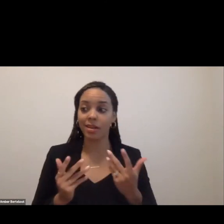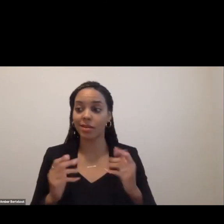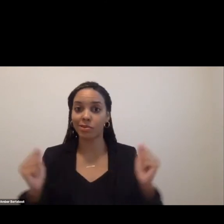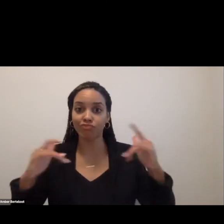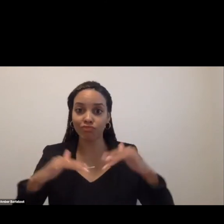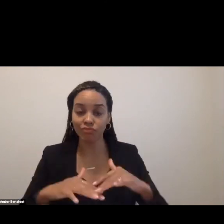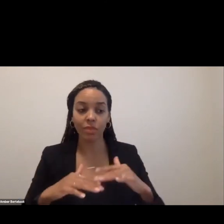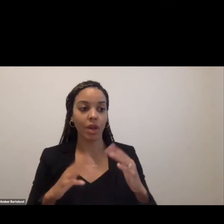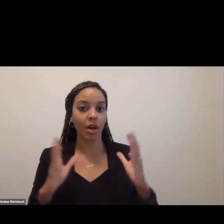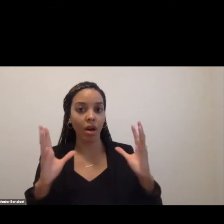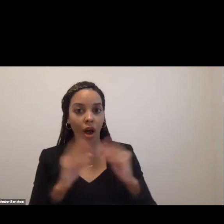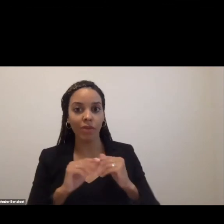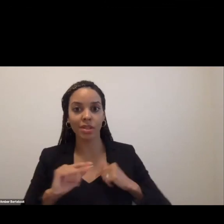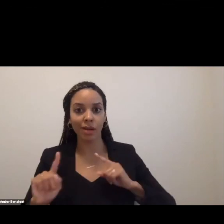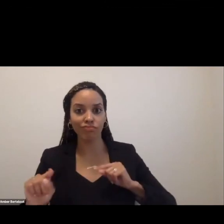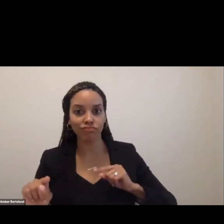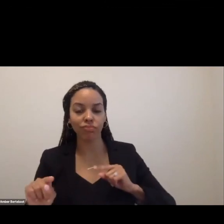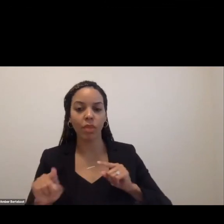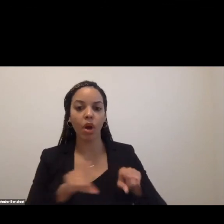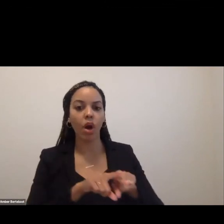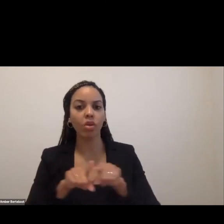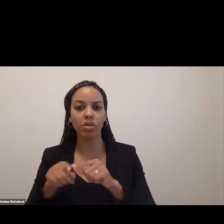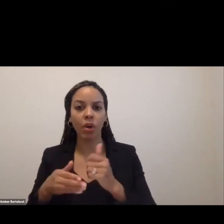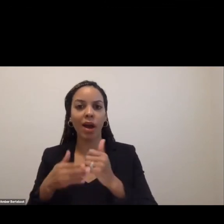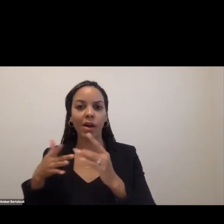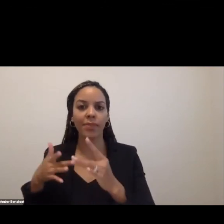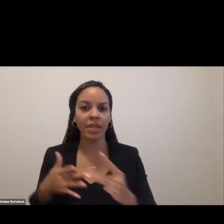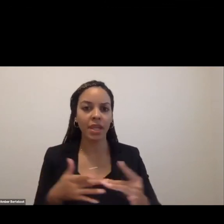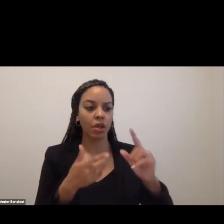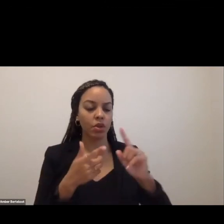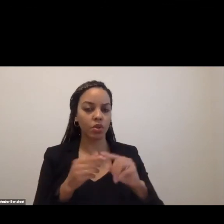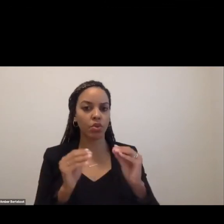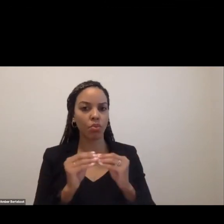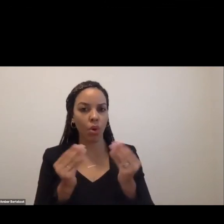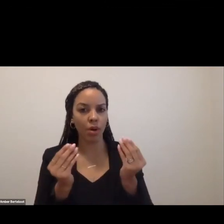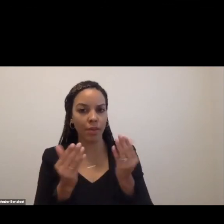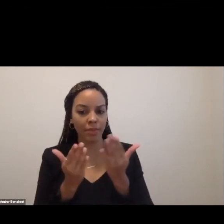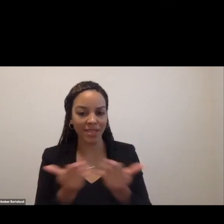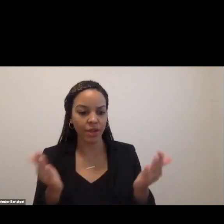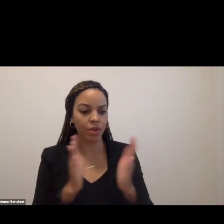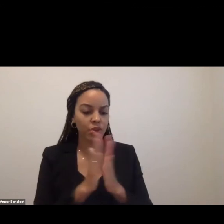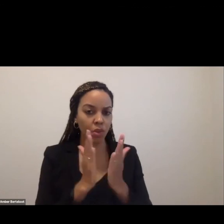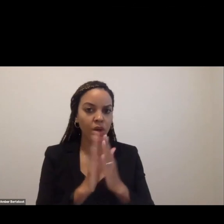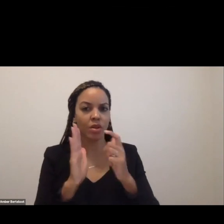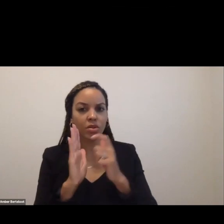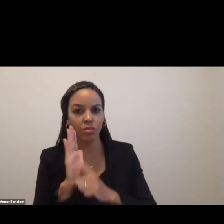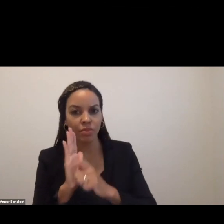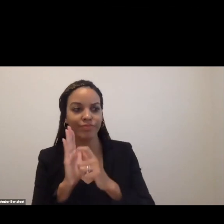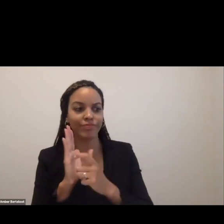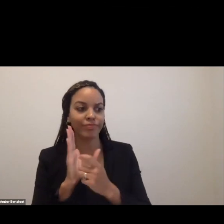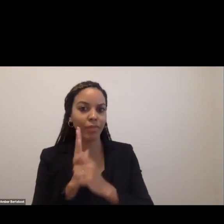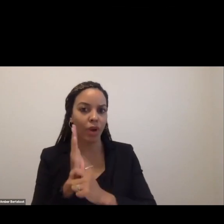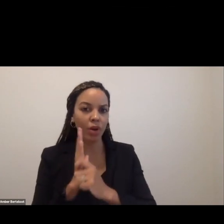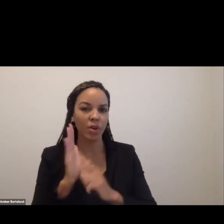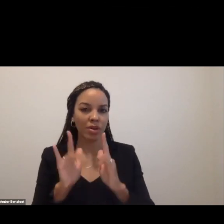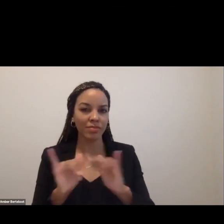that I attended also led to the emergence of materials, documents, and articles. At the